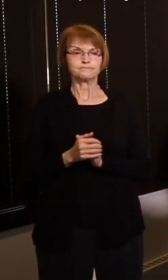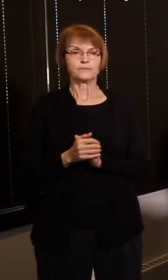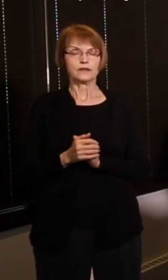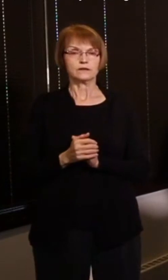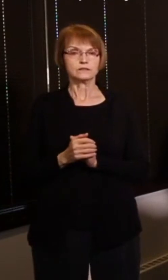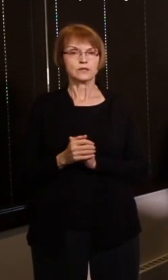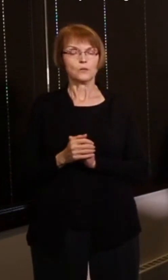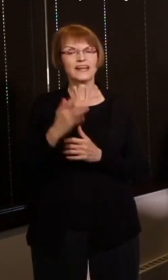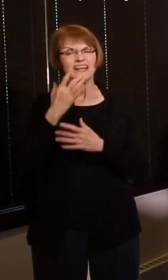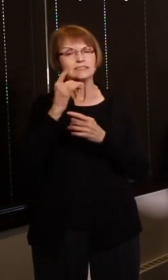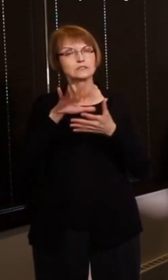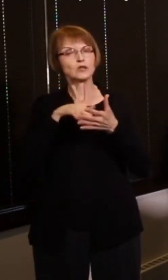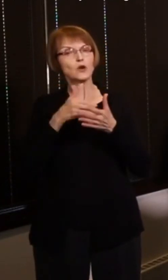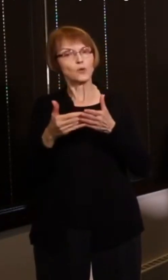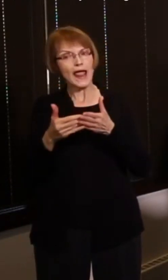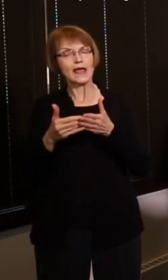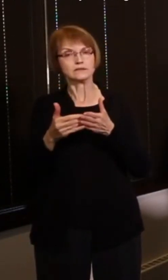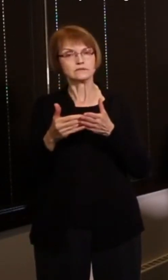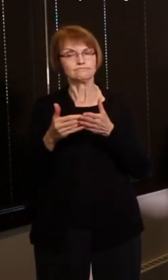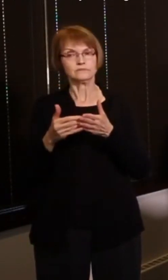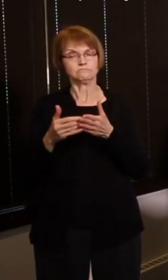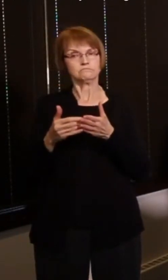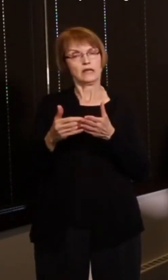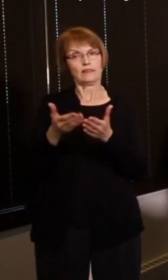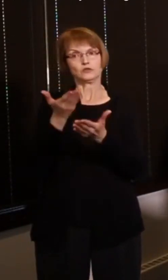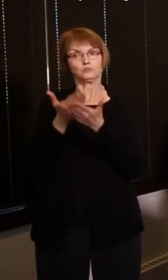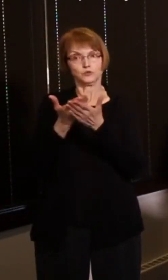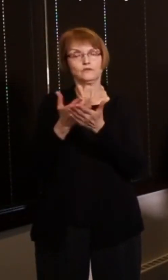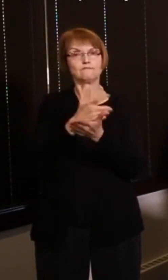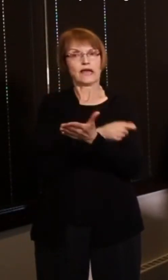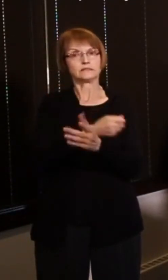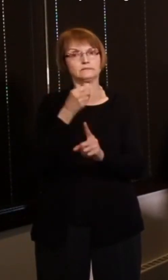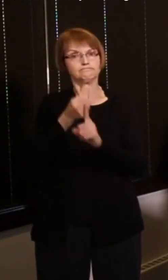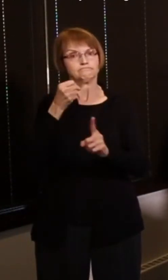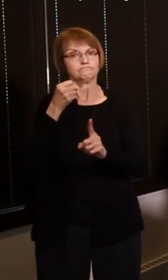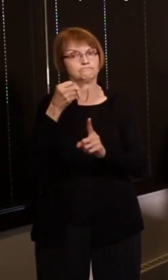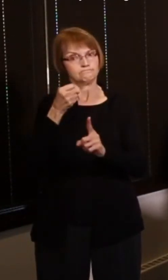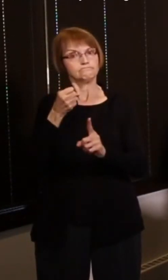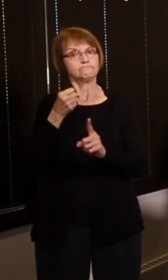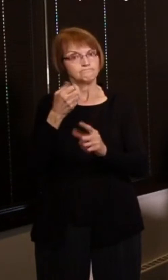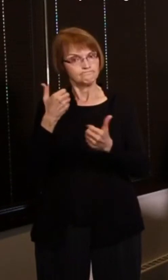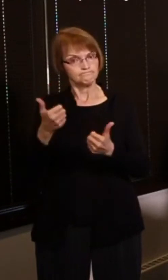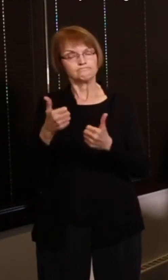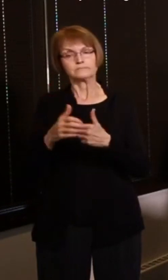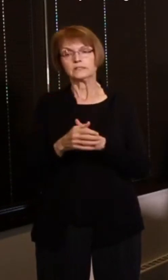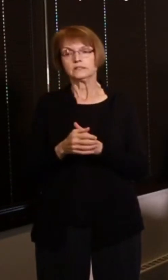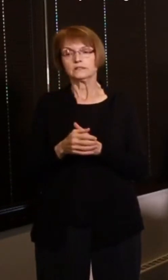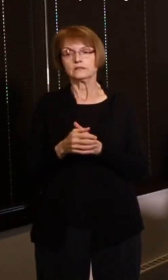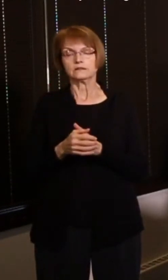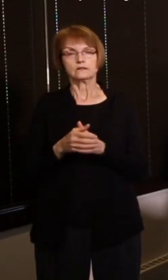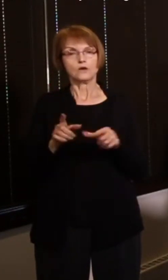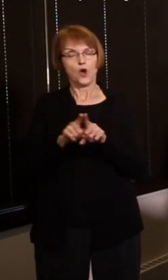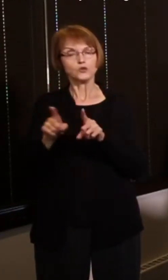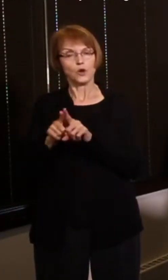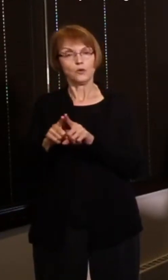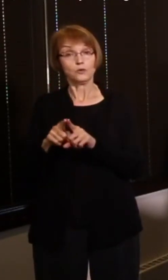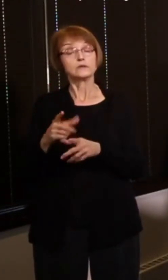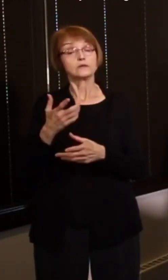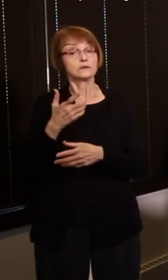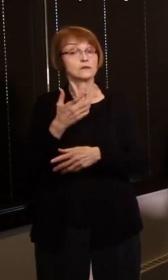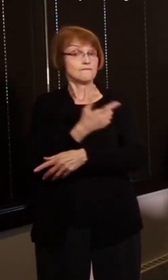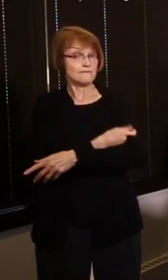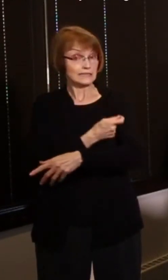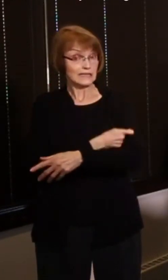just an interesting graph to show the impact of vaccine. And then secondly, as I mentioned before, is vaccination of children. And